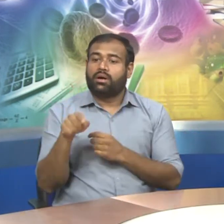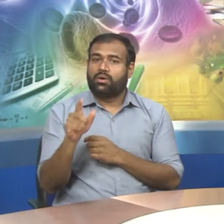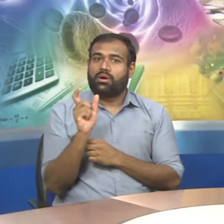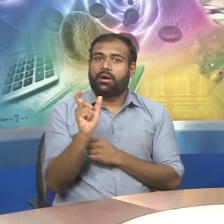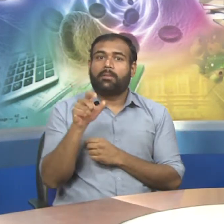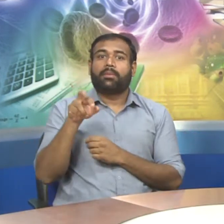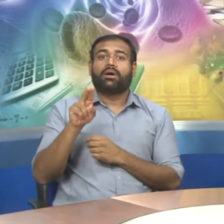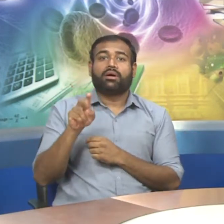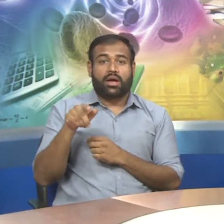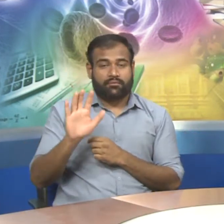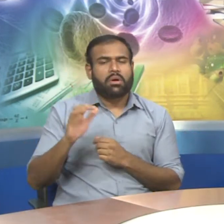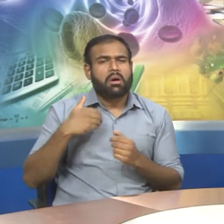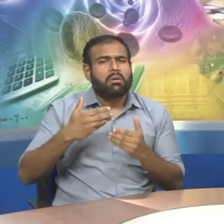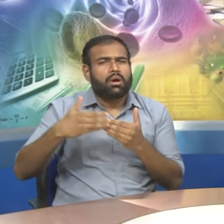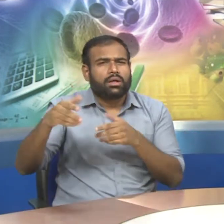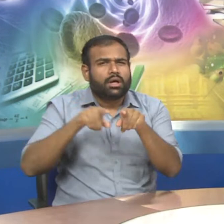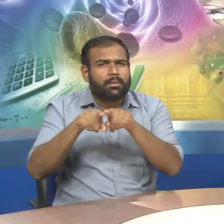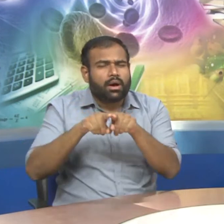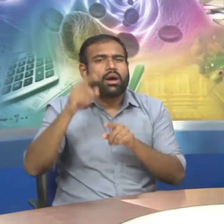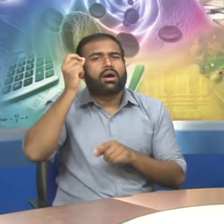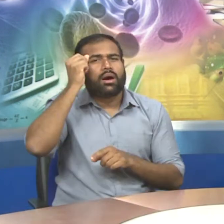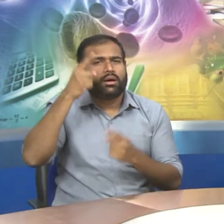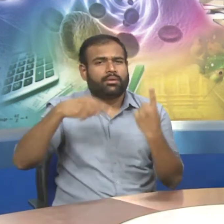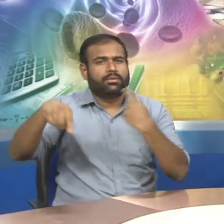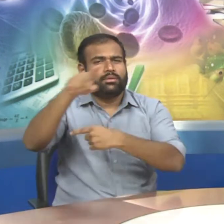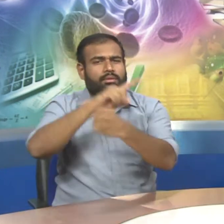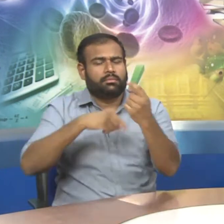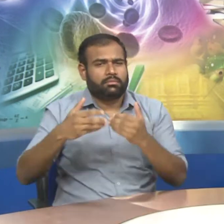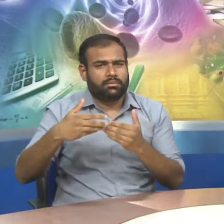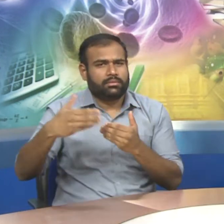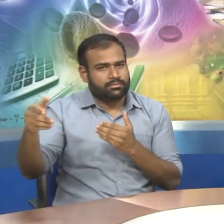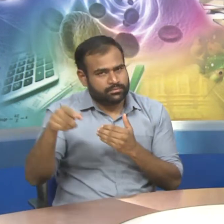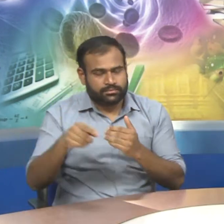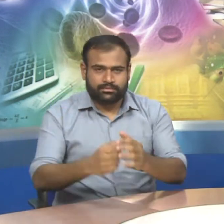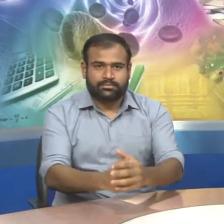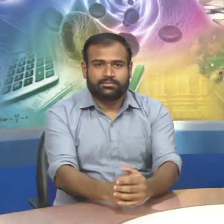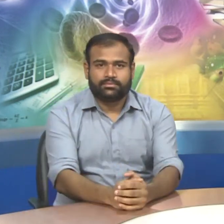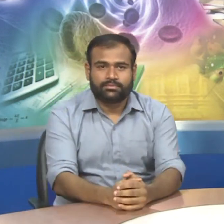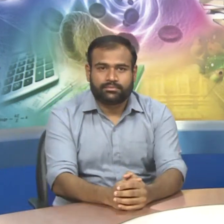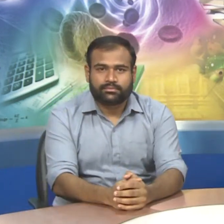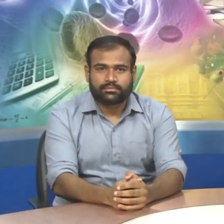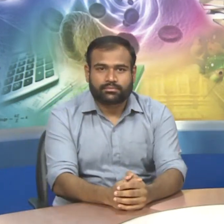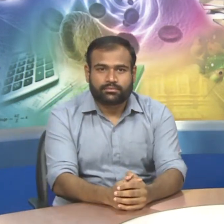So how the new signs are created and how only one sign can have many meaning.